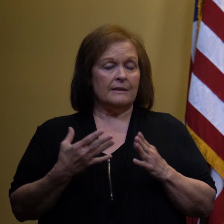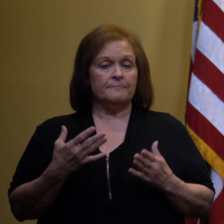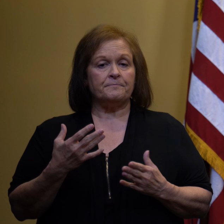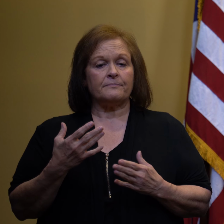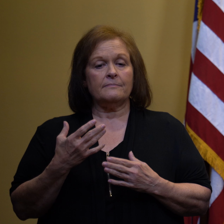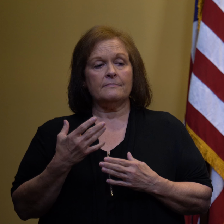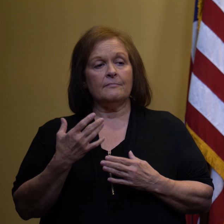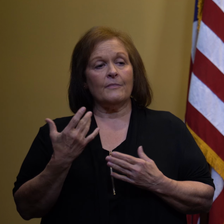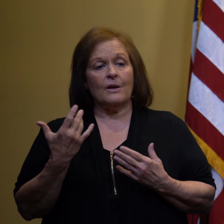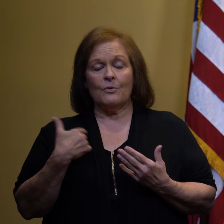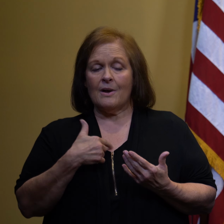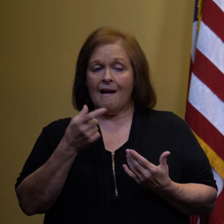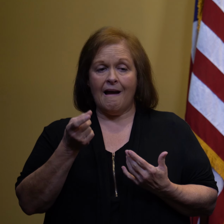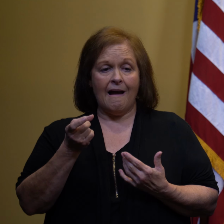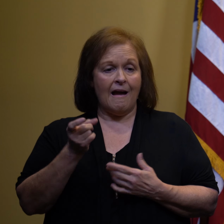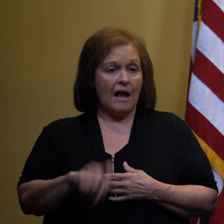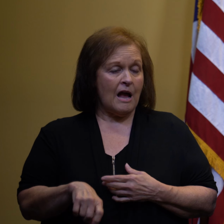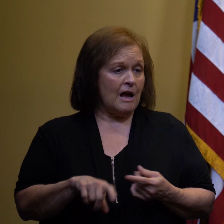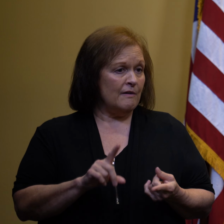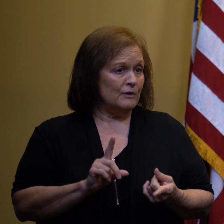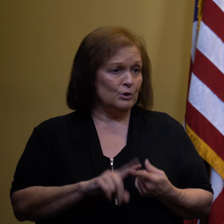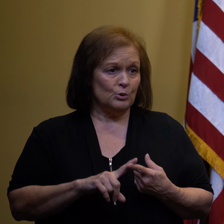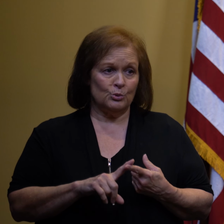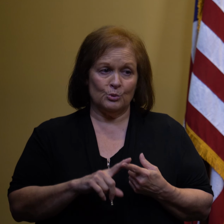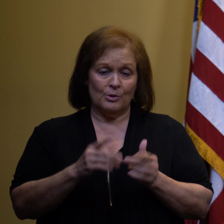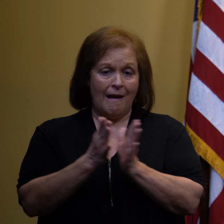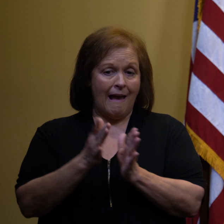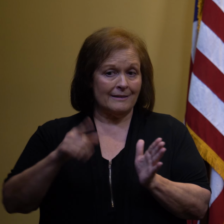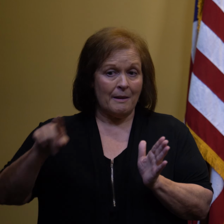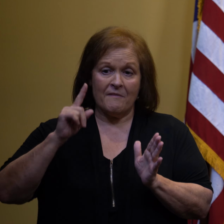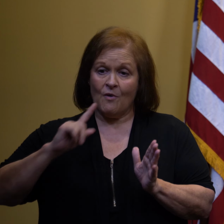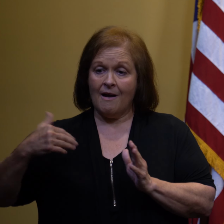again, we have to continue to push for accountability.